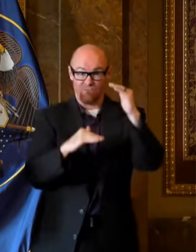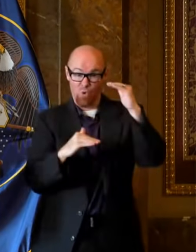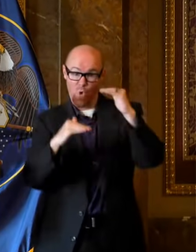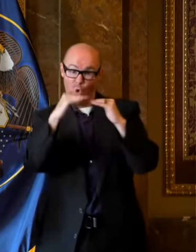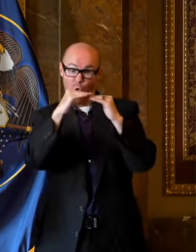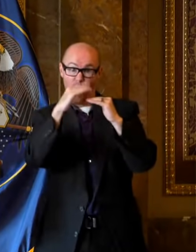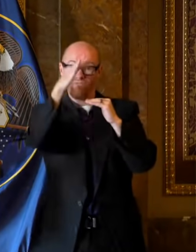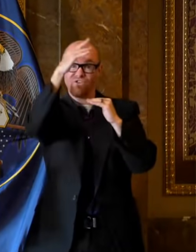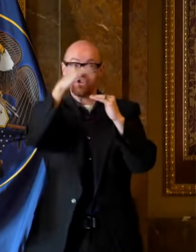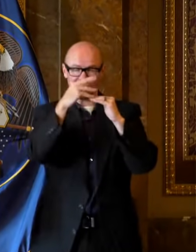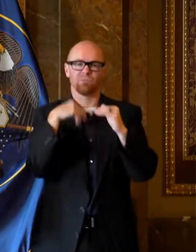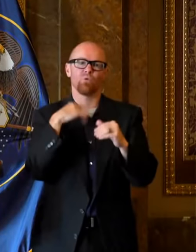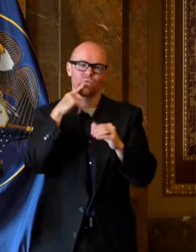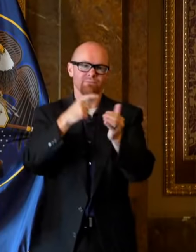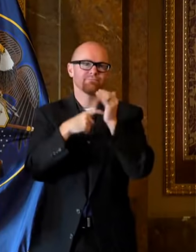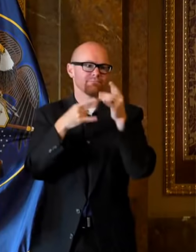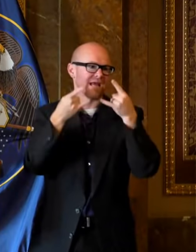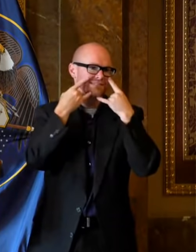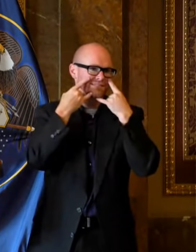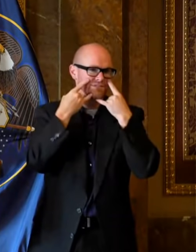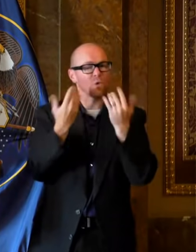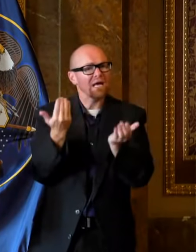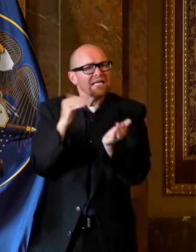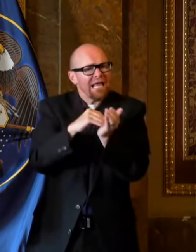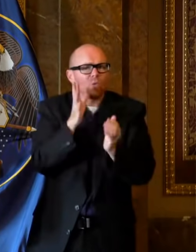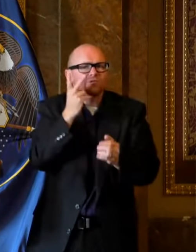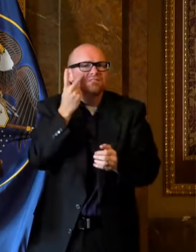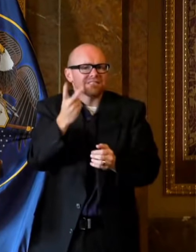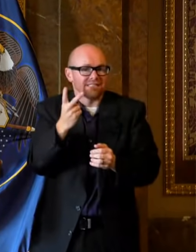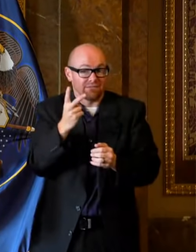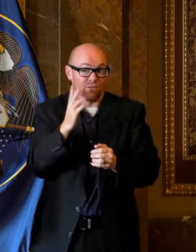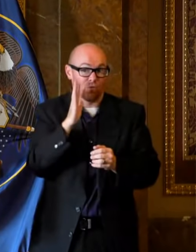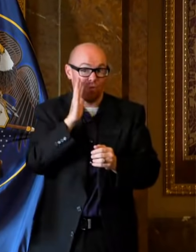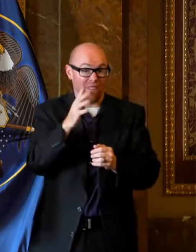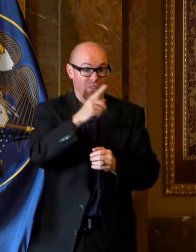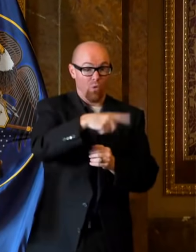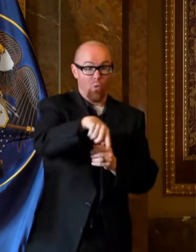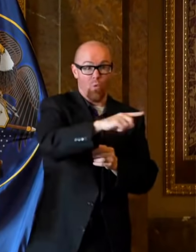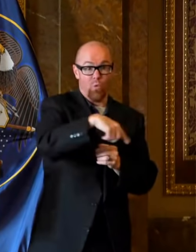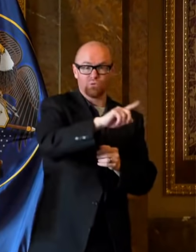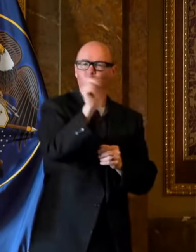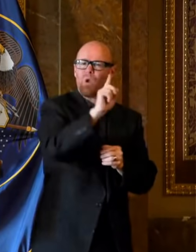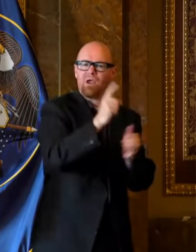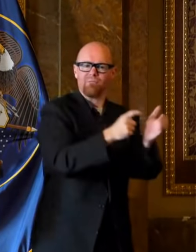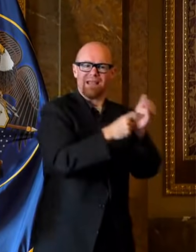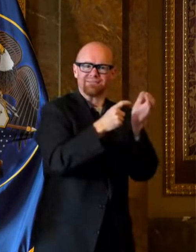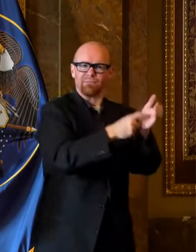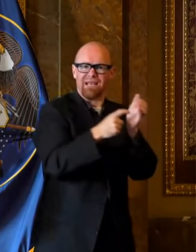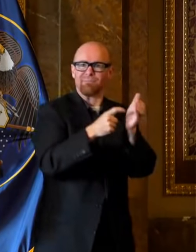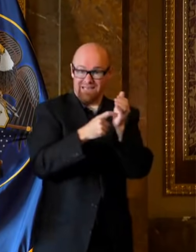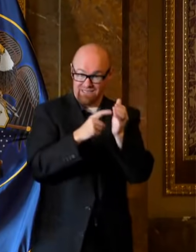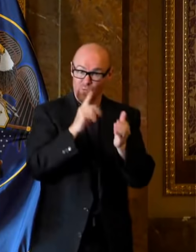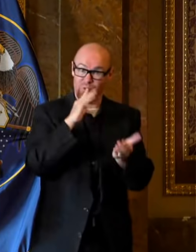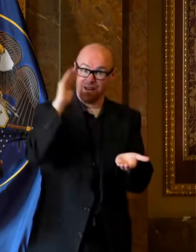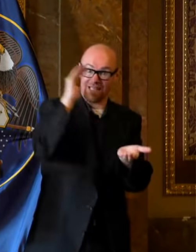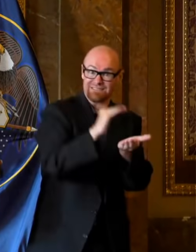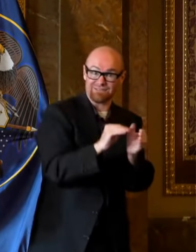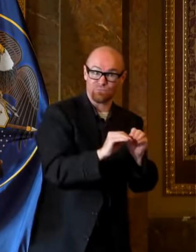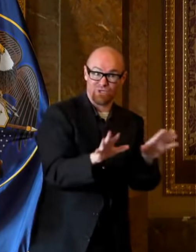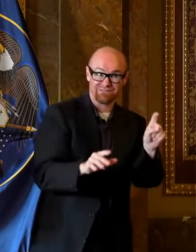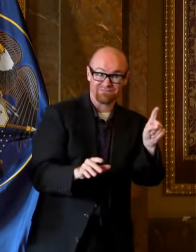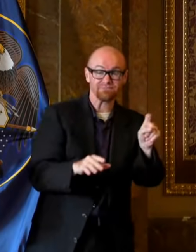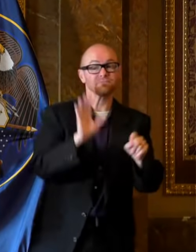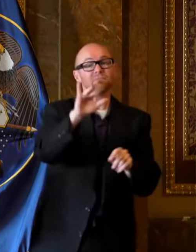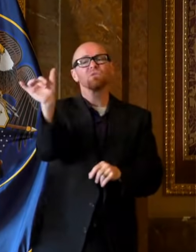so, we're about to see if the number of spread in those schools with mask mandate is marginally different. We also do have kids